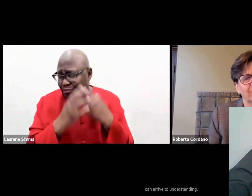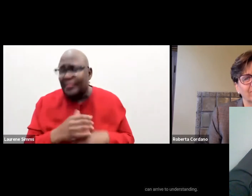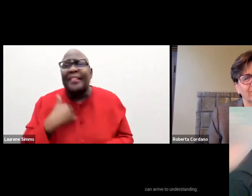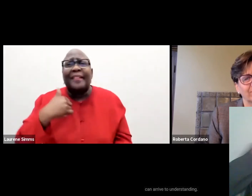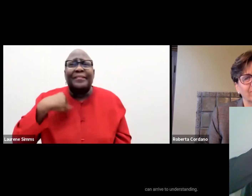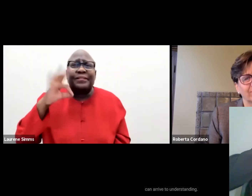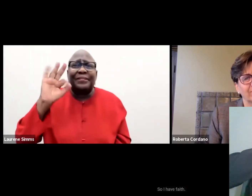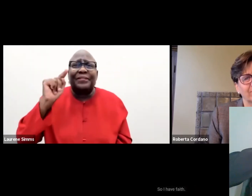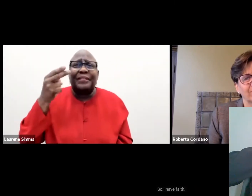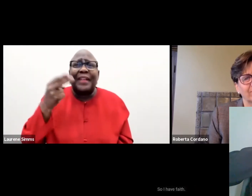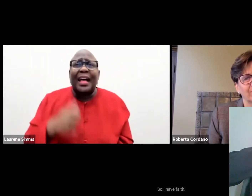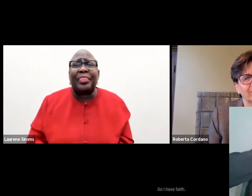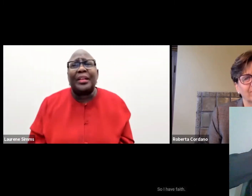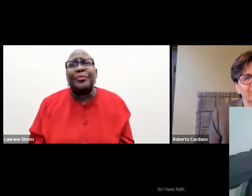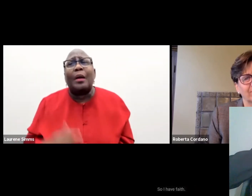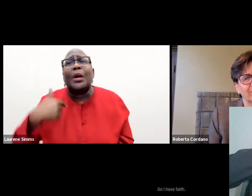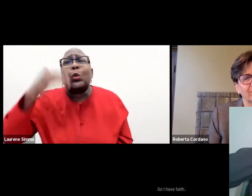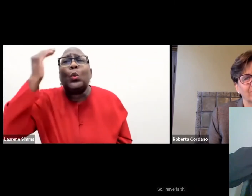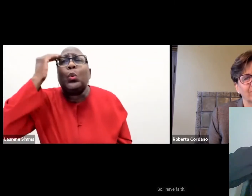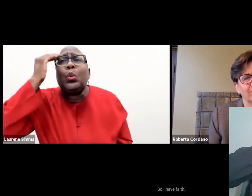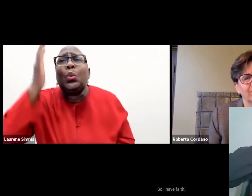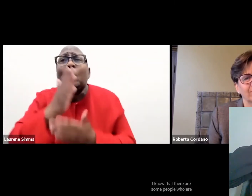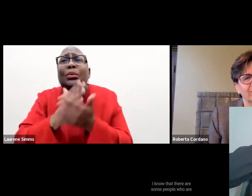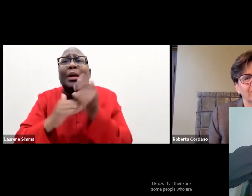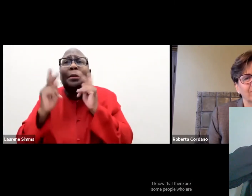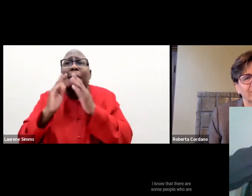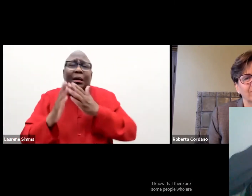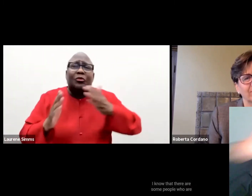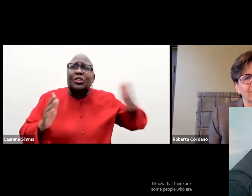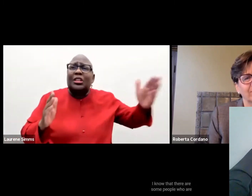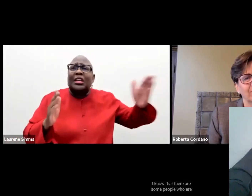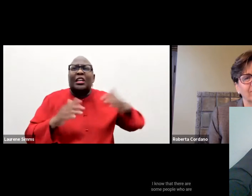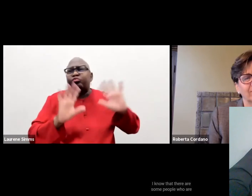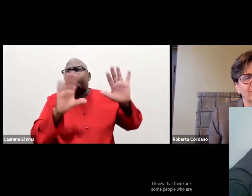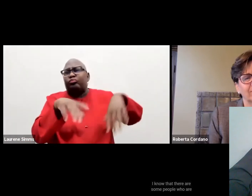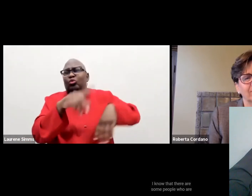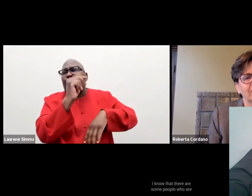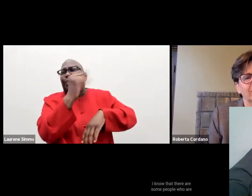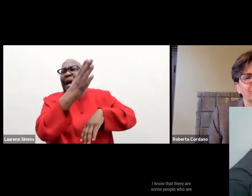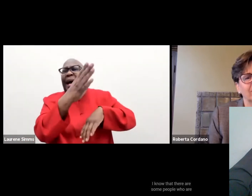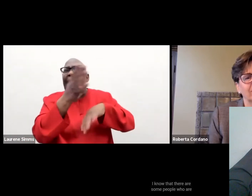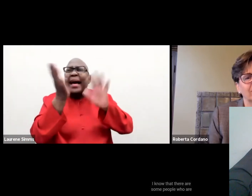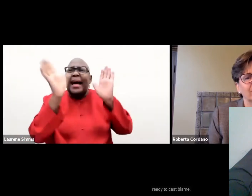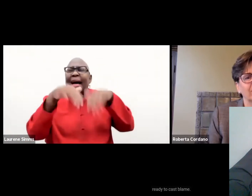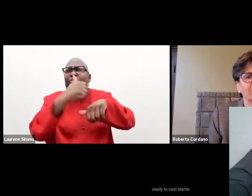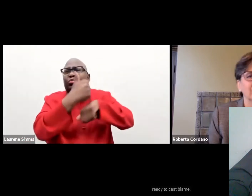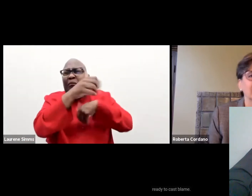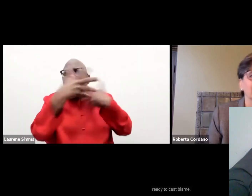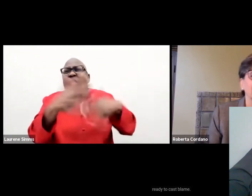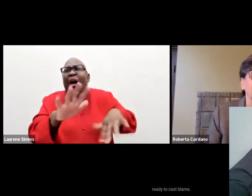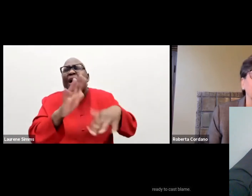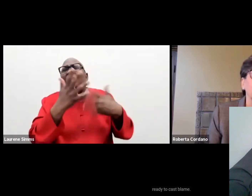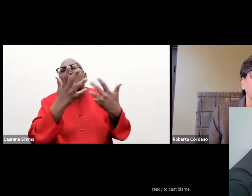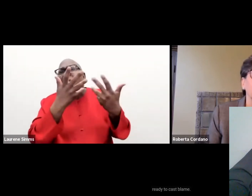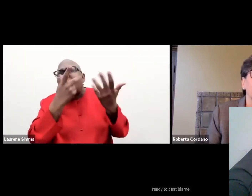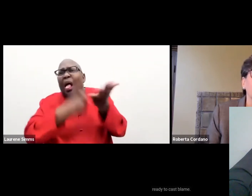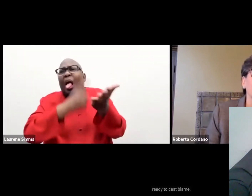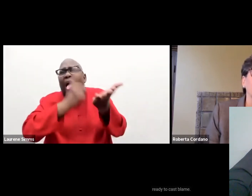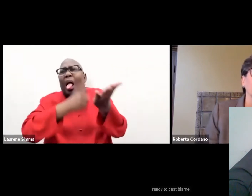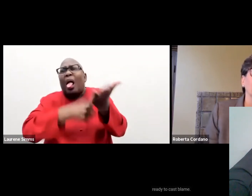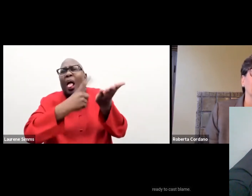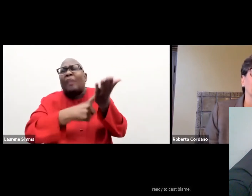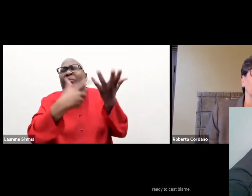hope that we can arrive at understanding, that we know some people who are ready to